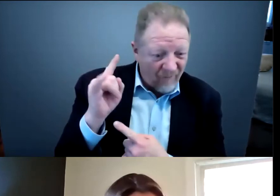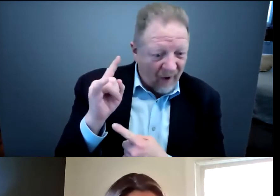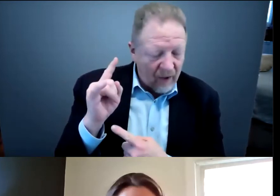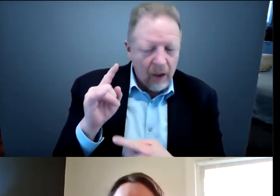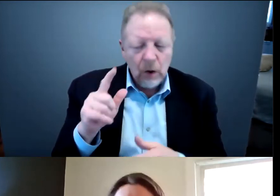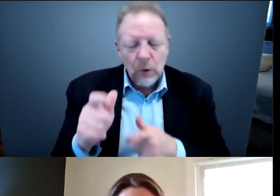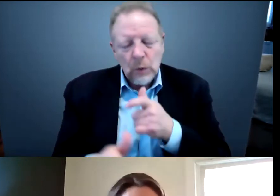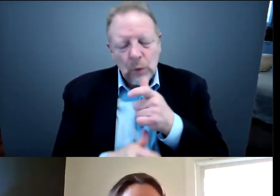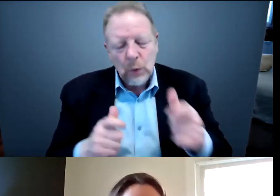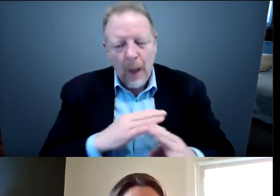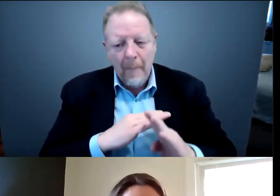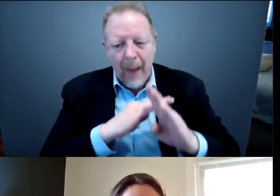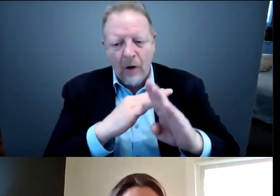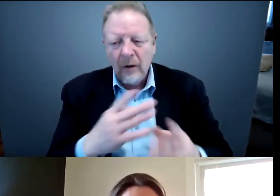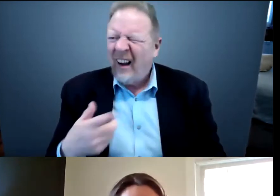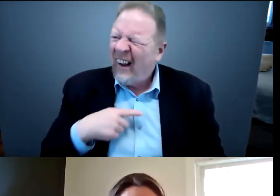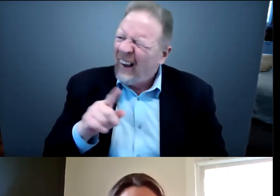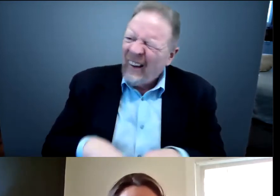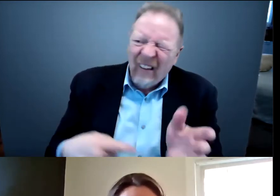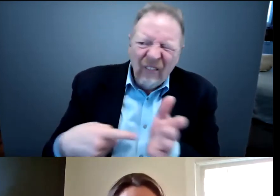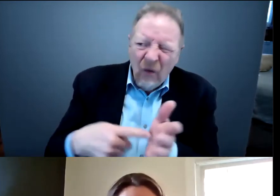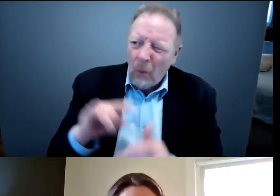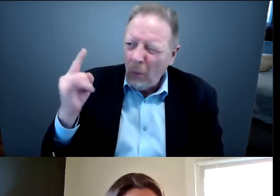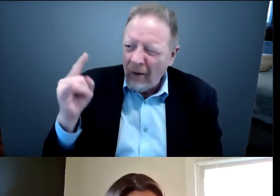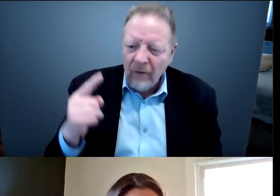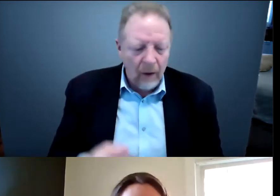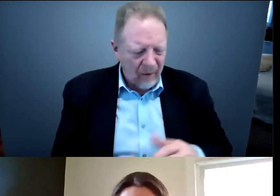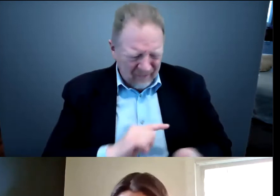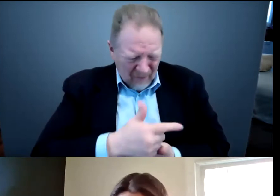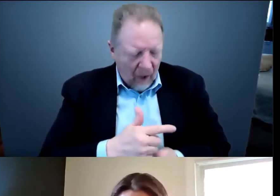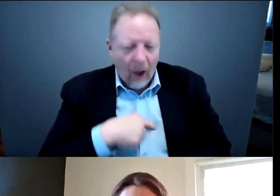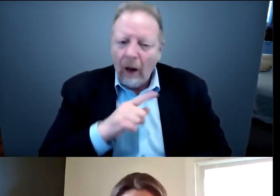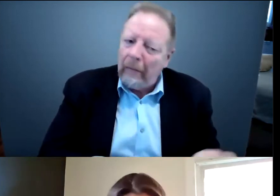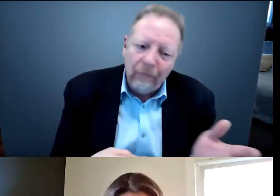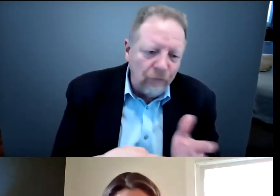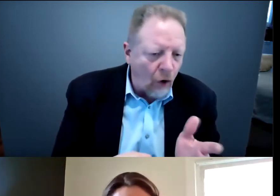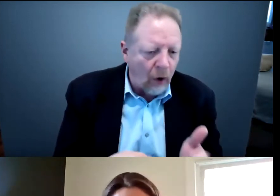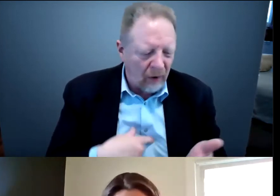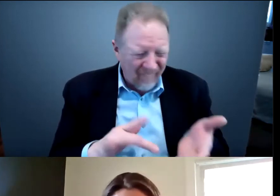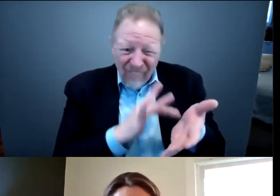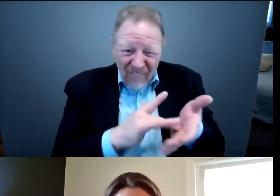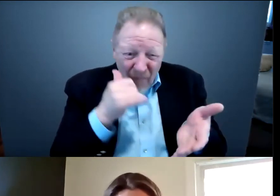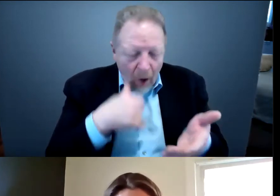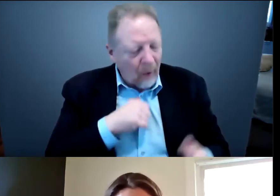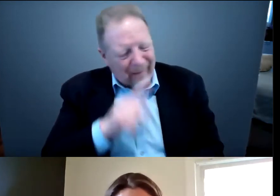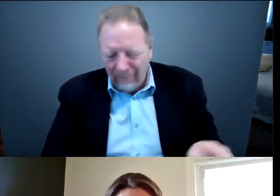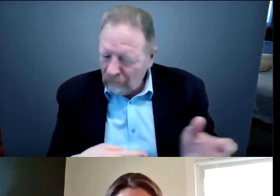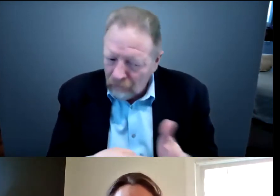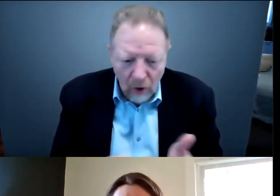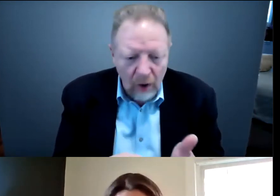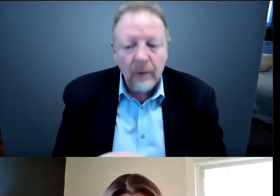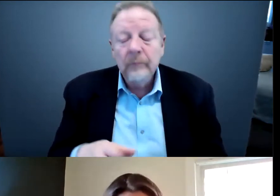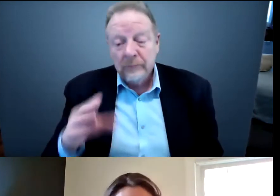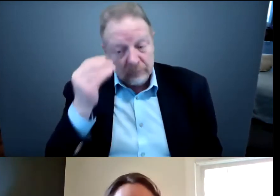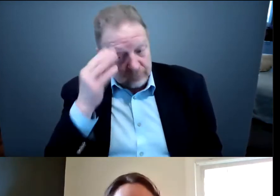huge obstacle. Devices is a huge obstacle. I can tell you there is something coming out in the next few weeks